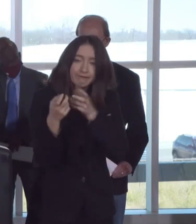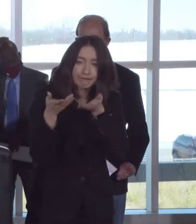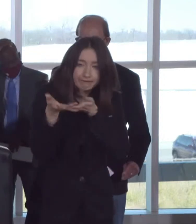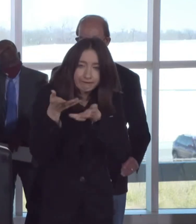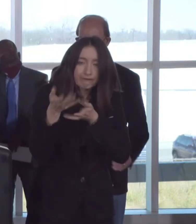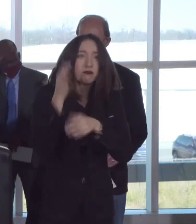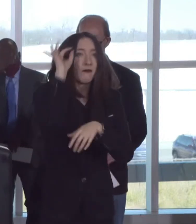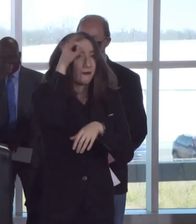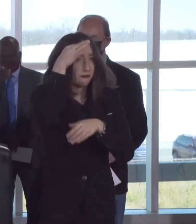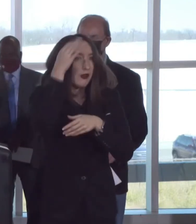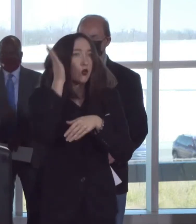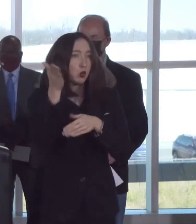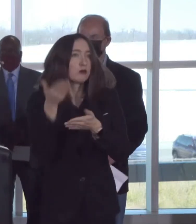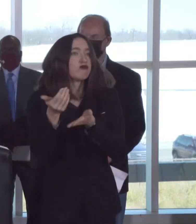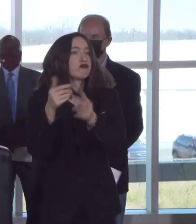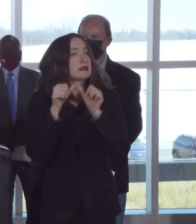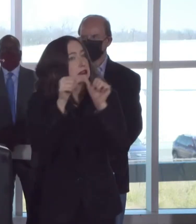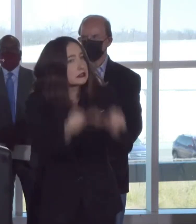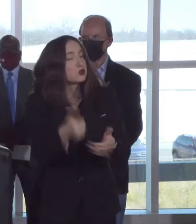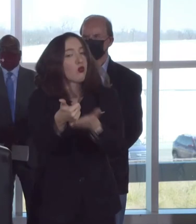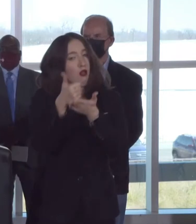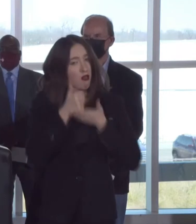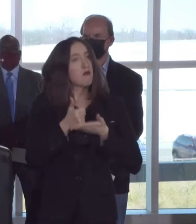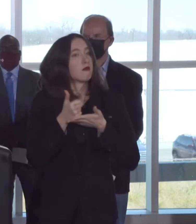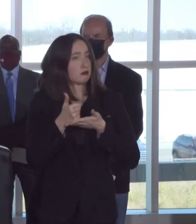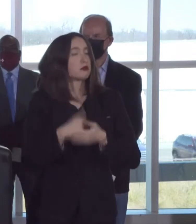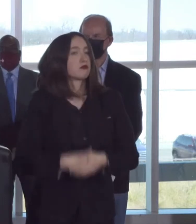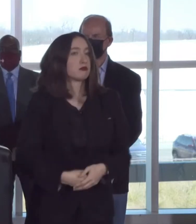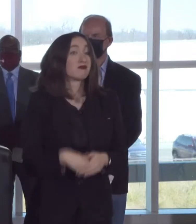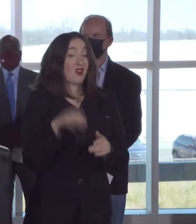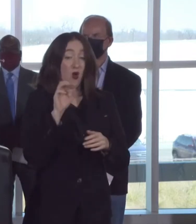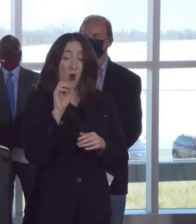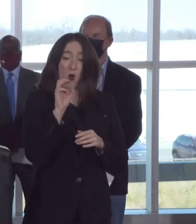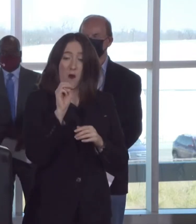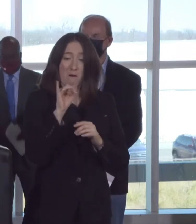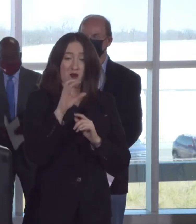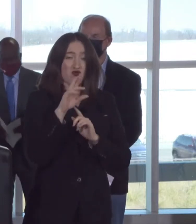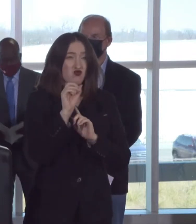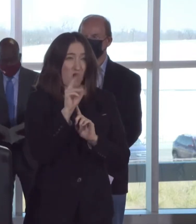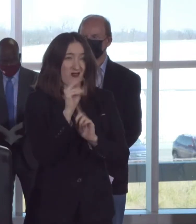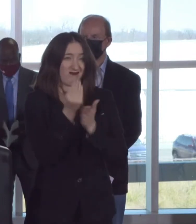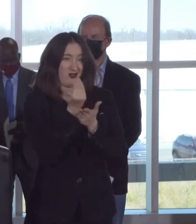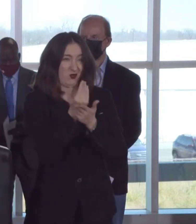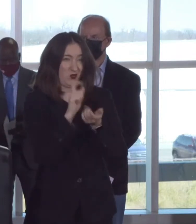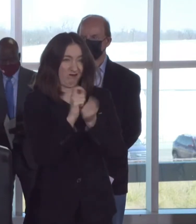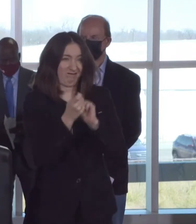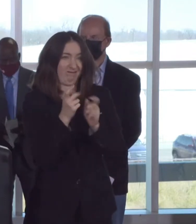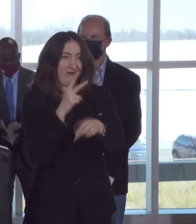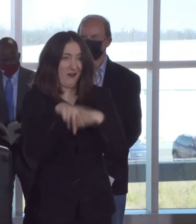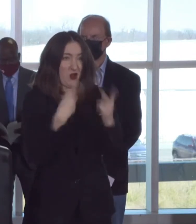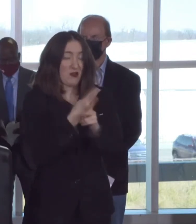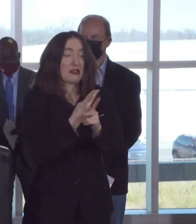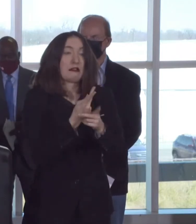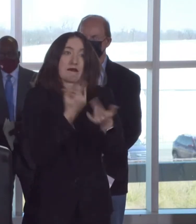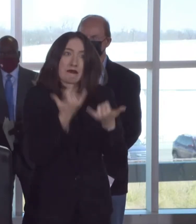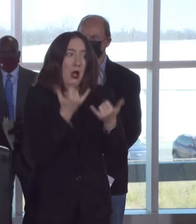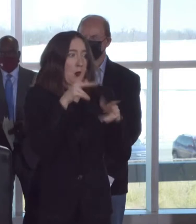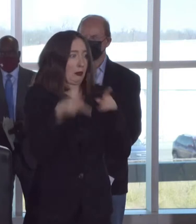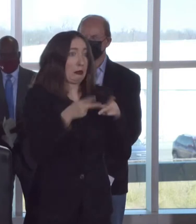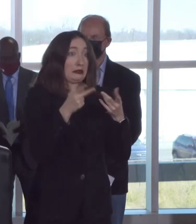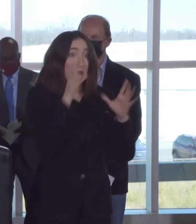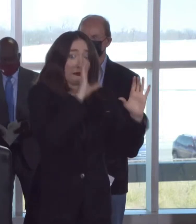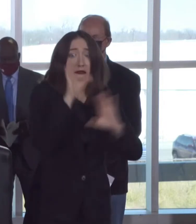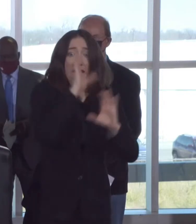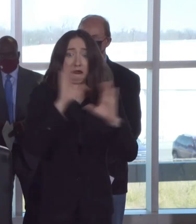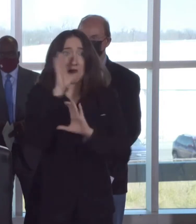government. Because of the rampant spread of the Omicron variant, people are urgently seeking to get tested. On Tuesday, the